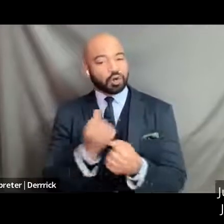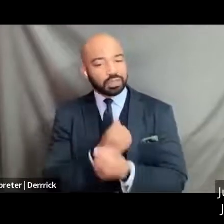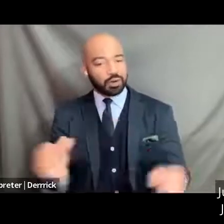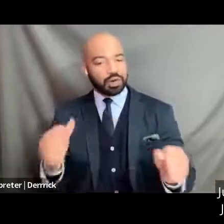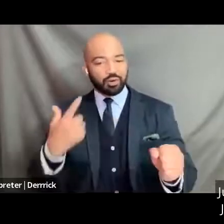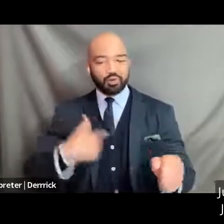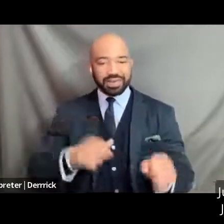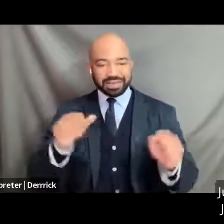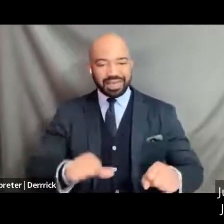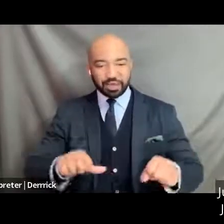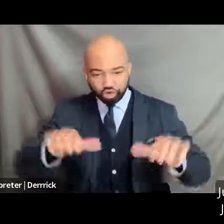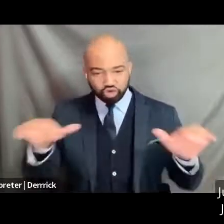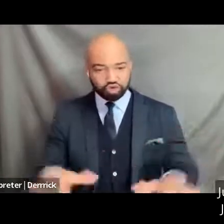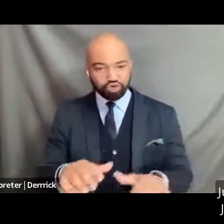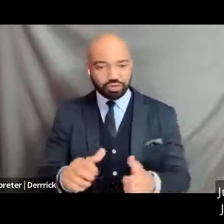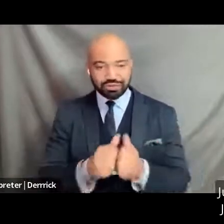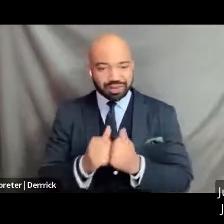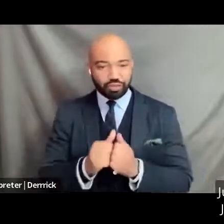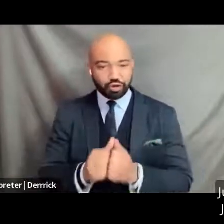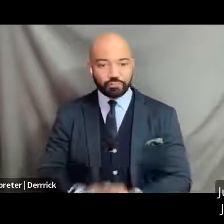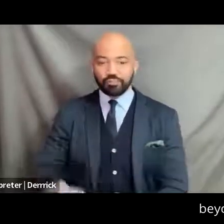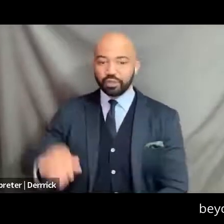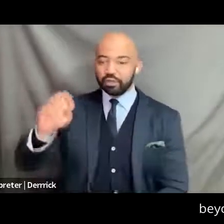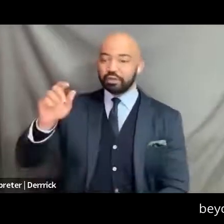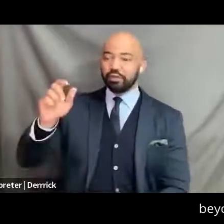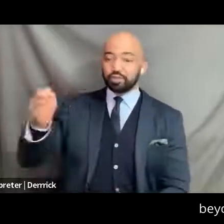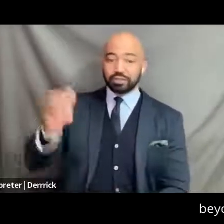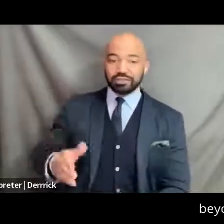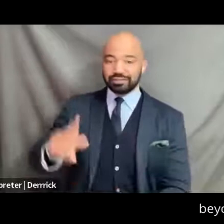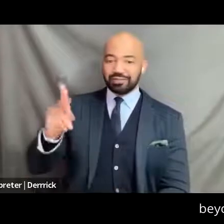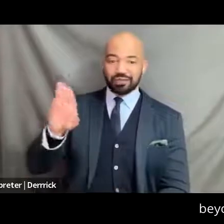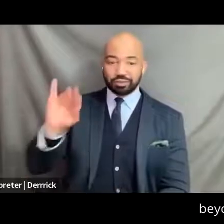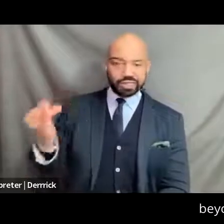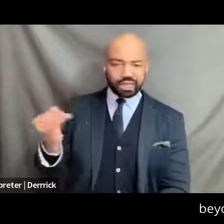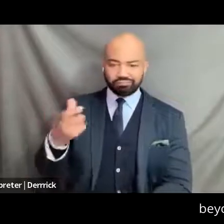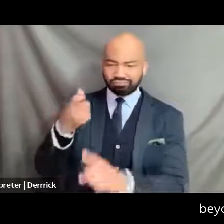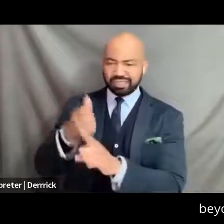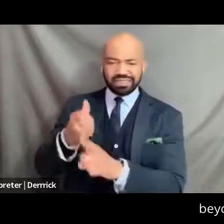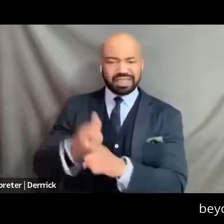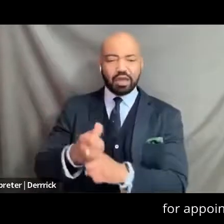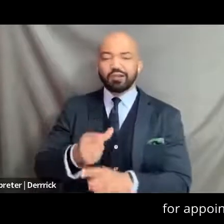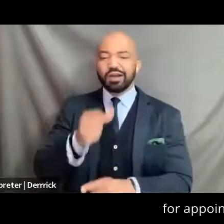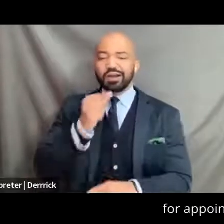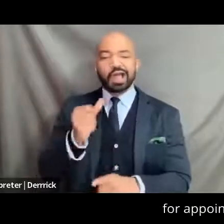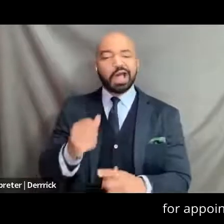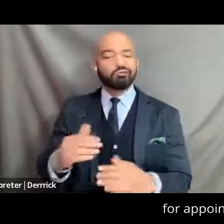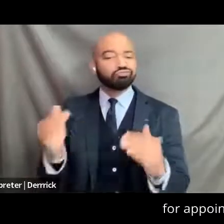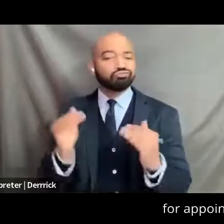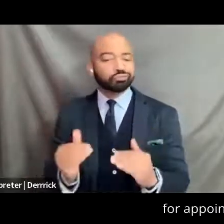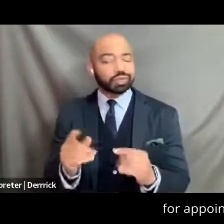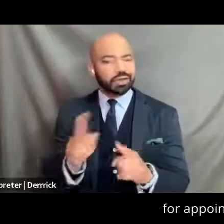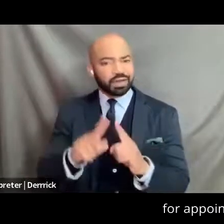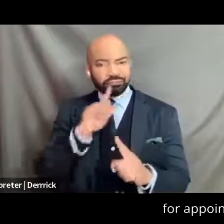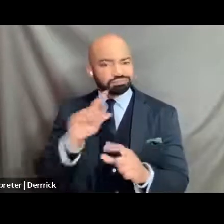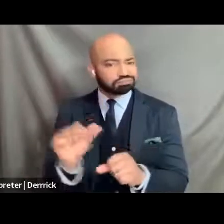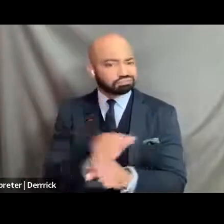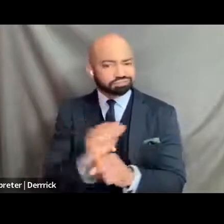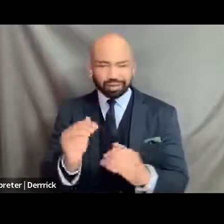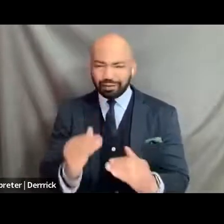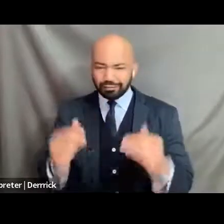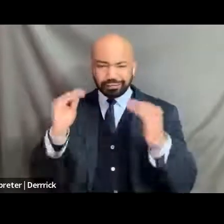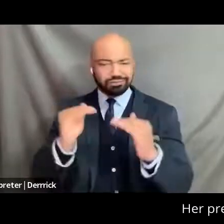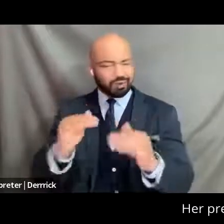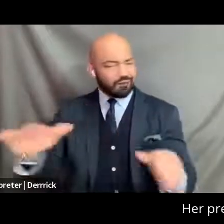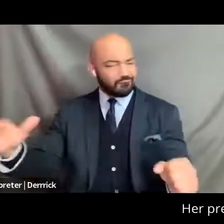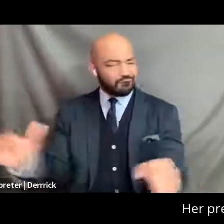katanji brown jackson is of course beyond eminently qualified for appointment to the supreme court